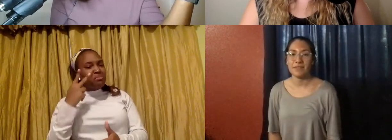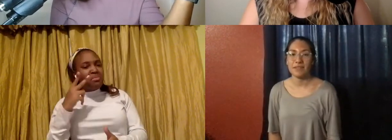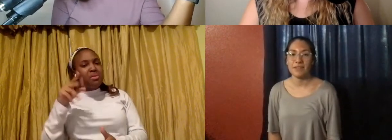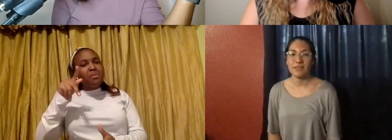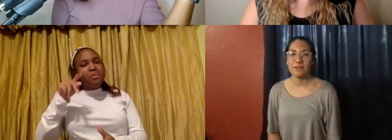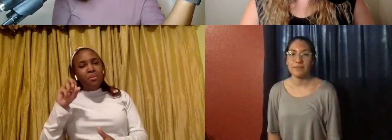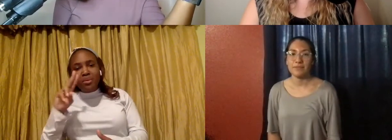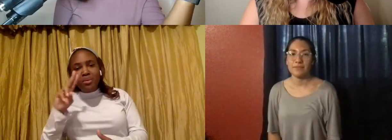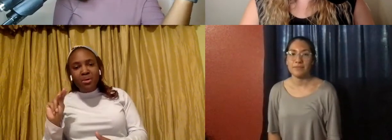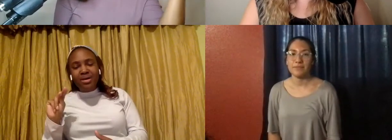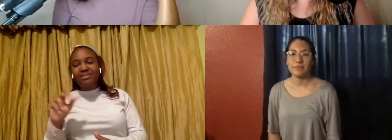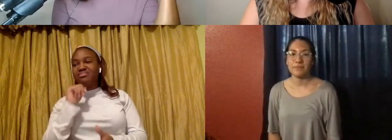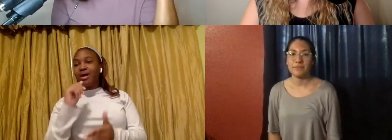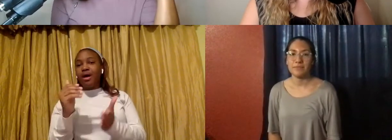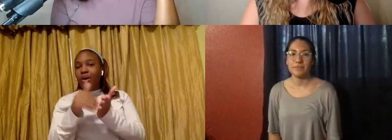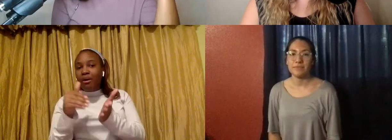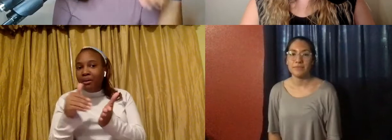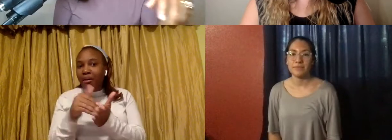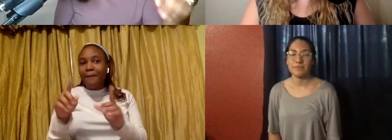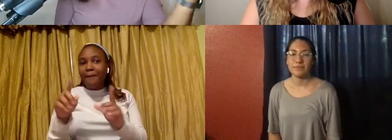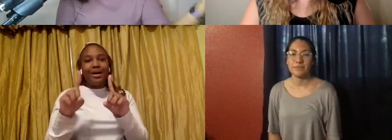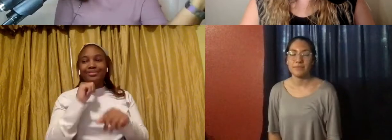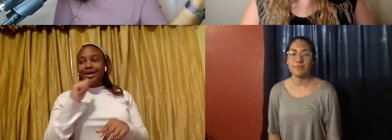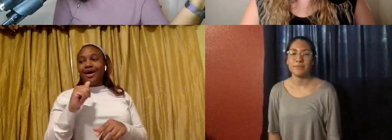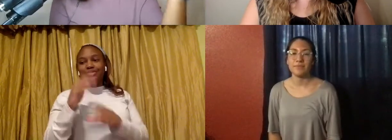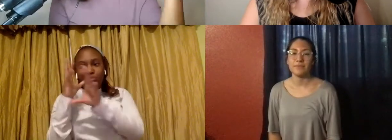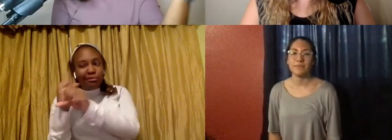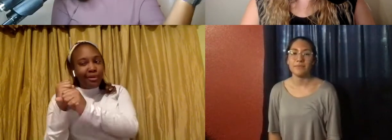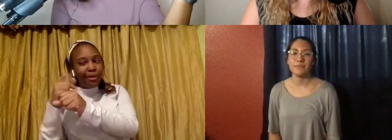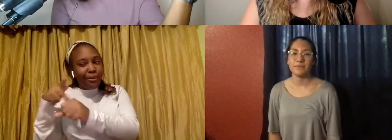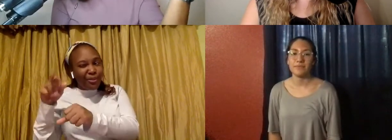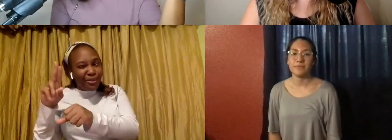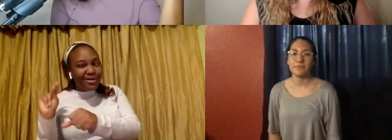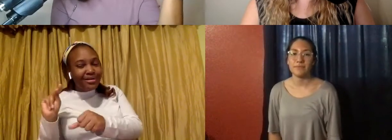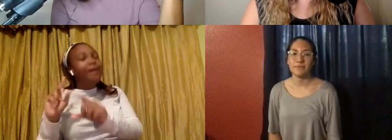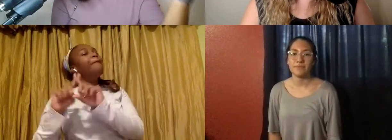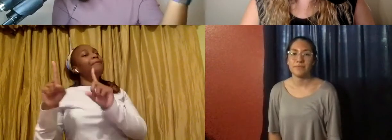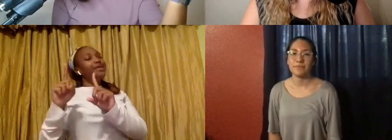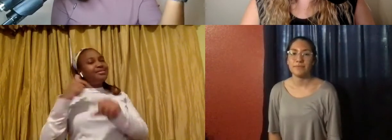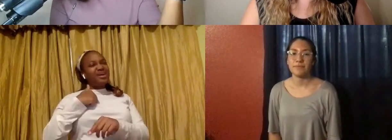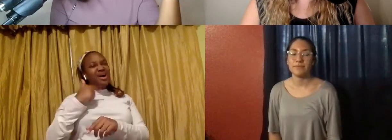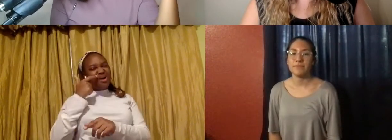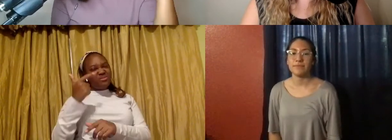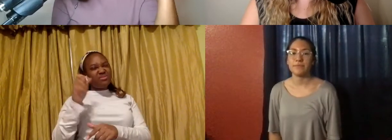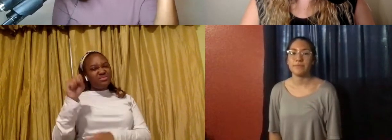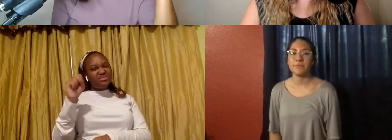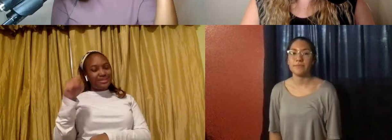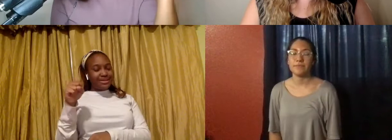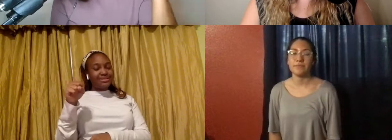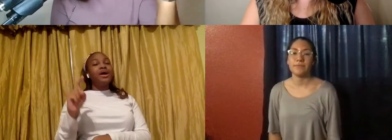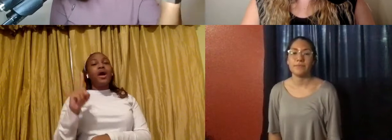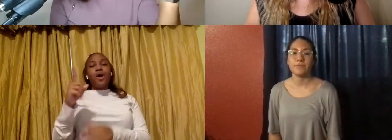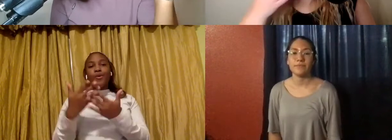like a avid, like, let's go get some porn, you know, but I do watch it. And one thing, like, if you just go to like